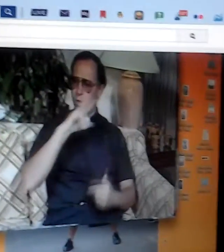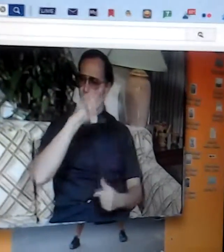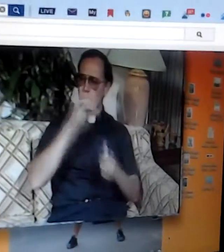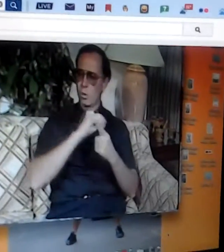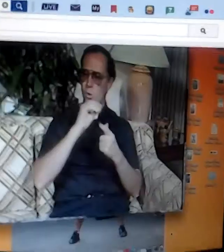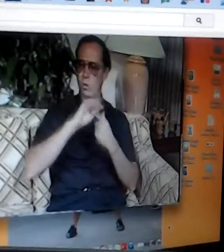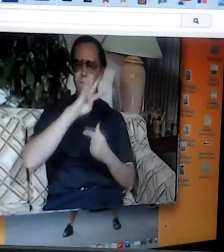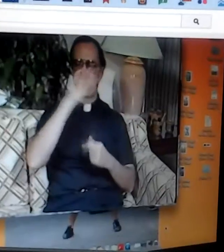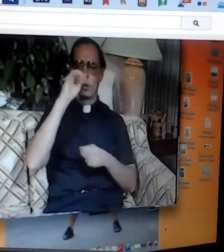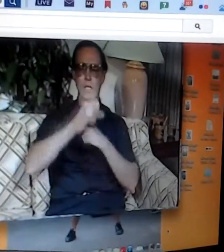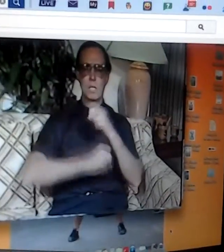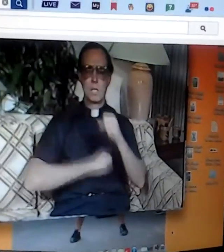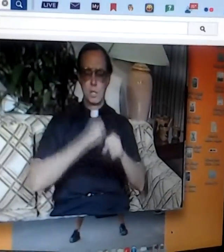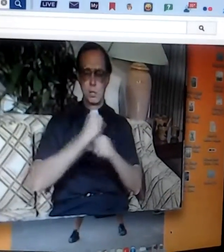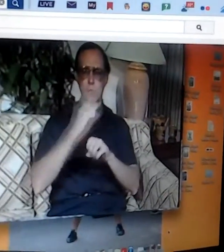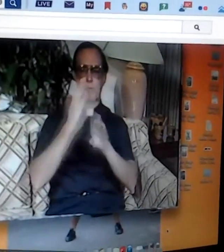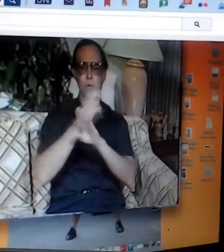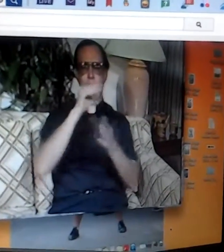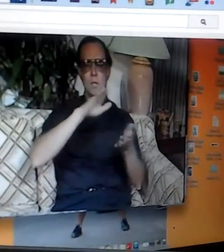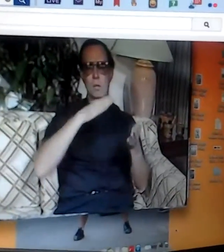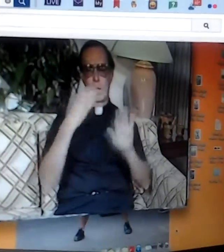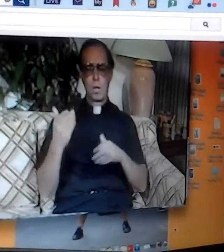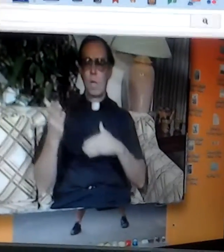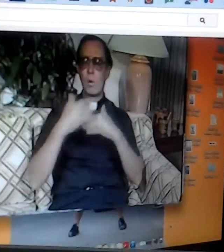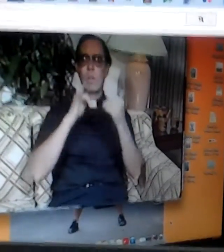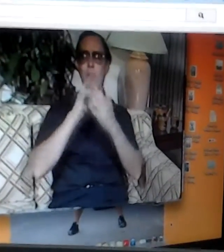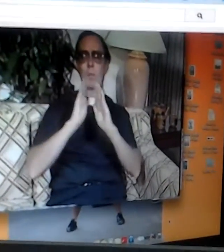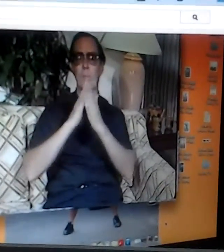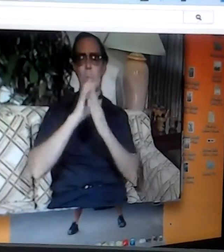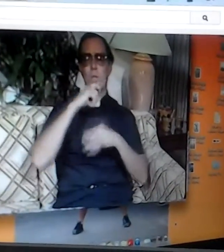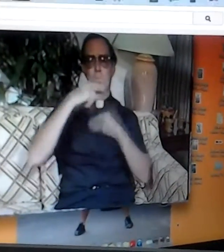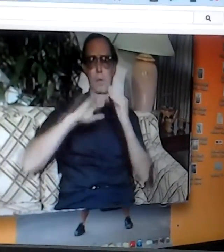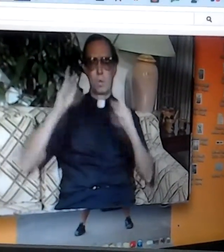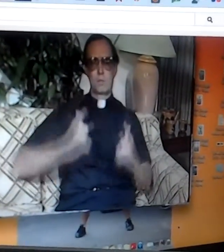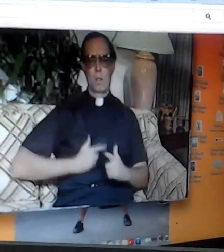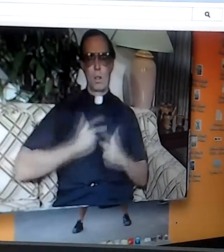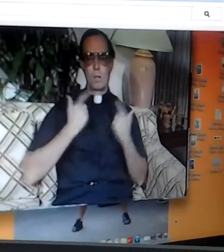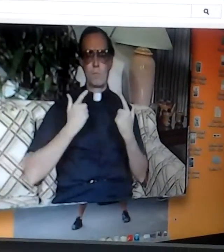He was in the community for about 30 or 40 years before he died.